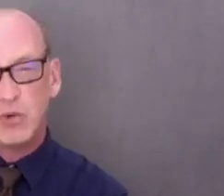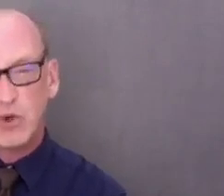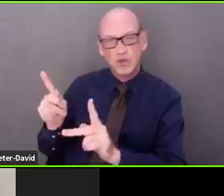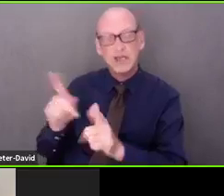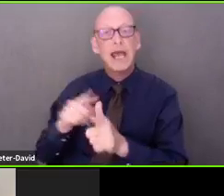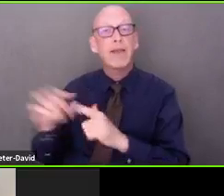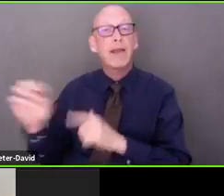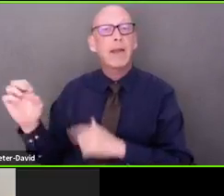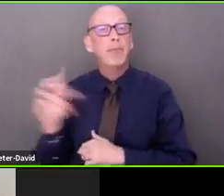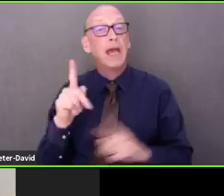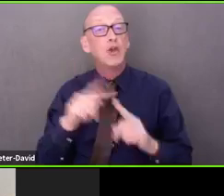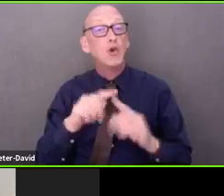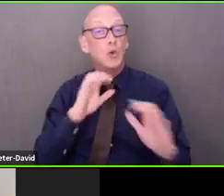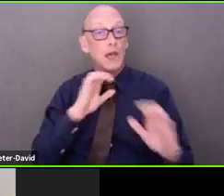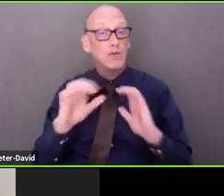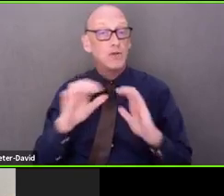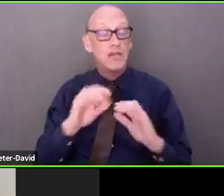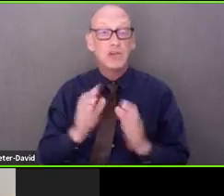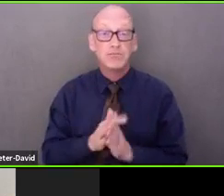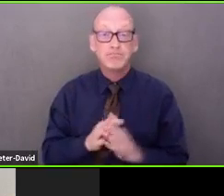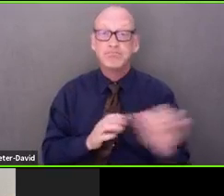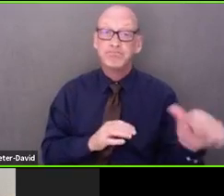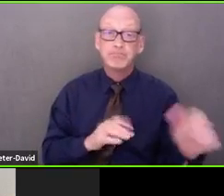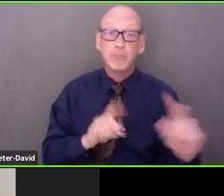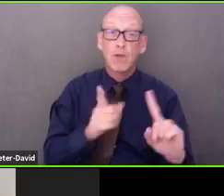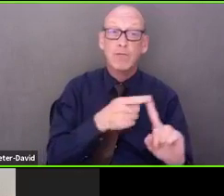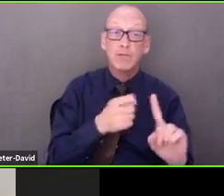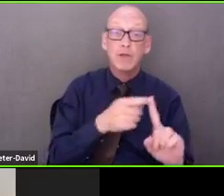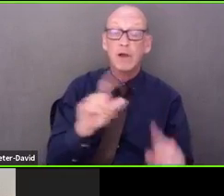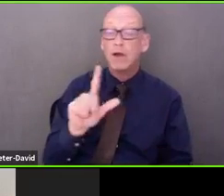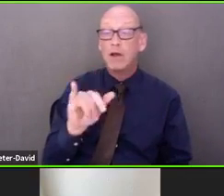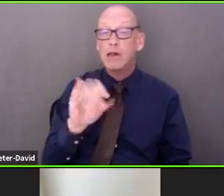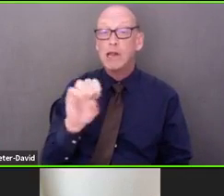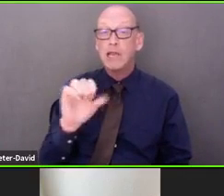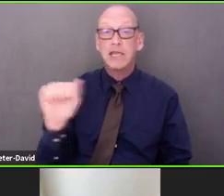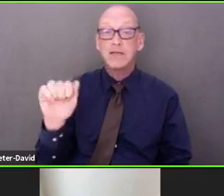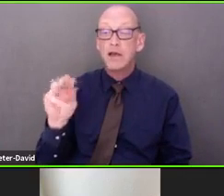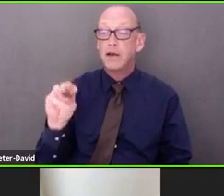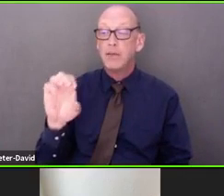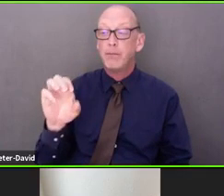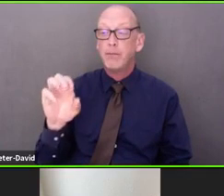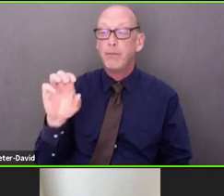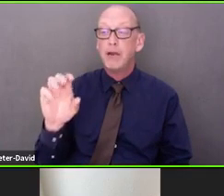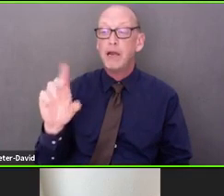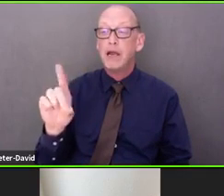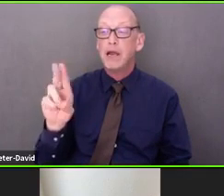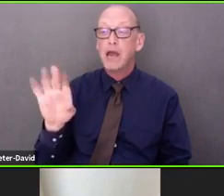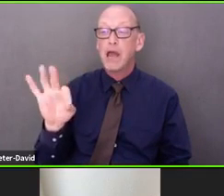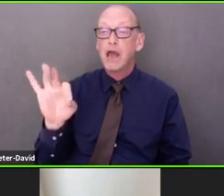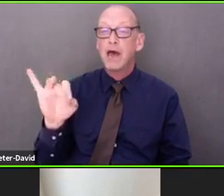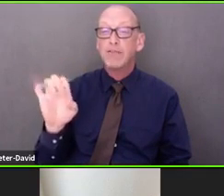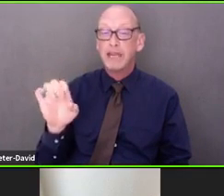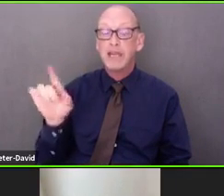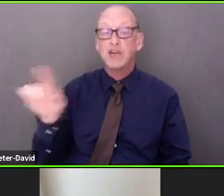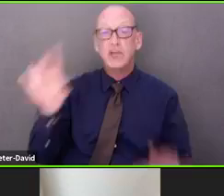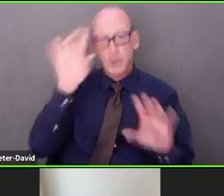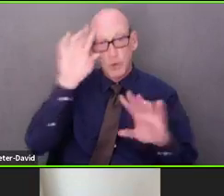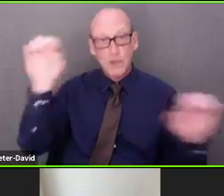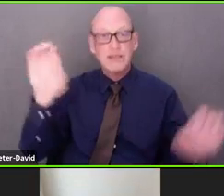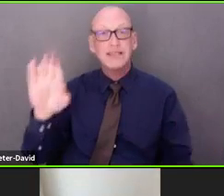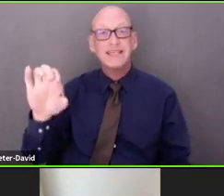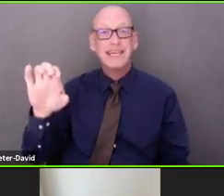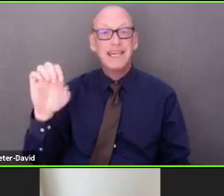conversation. First, we have Lisa McDuffie, who is the president and CEO of the YWCA of Northwest